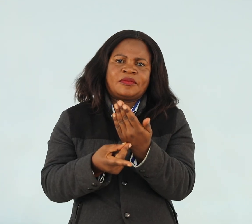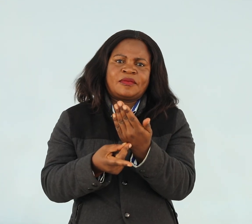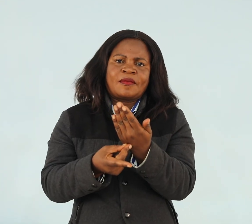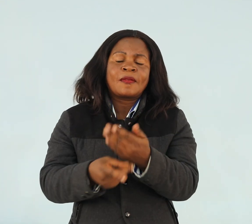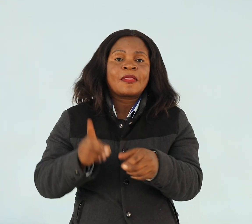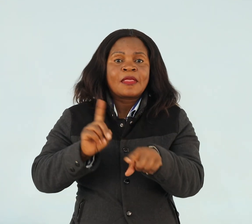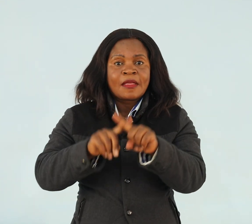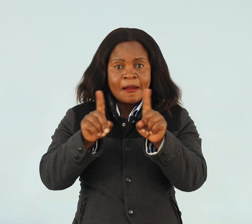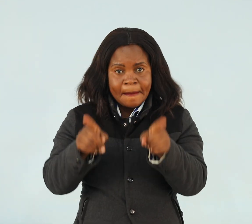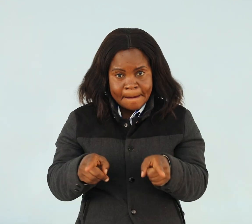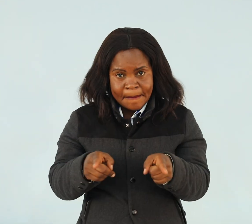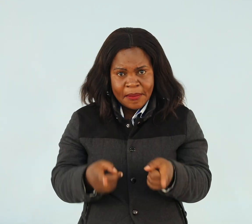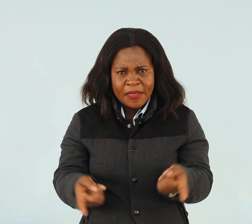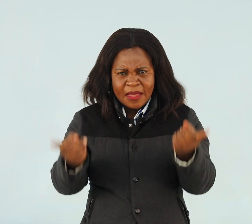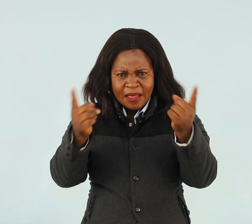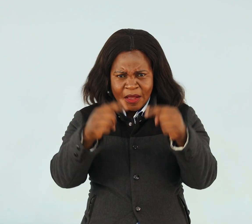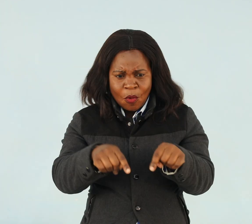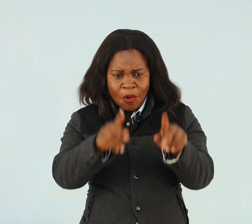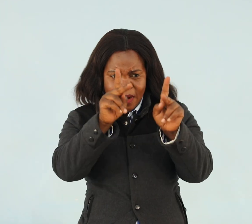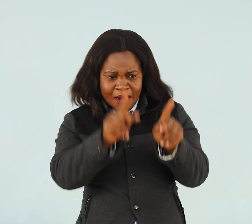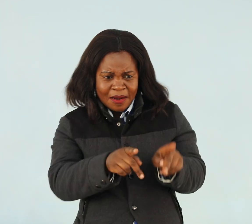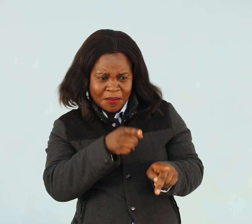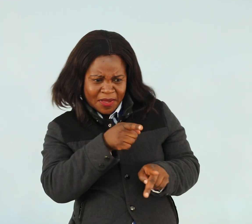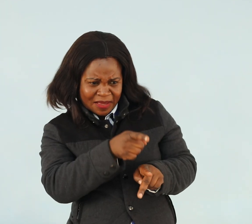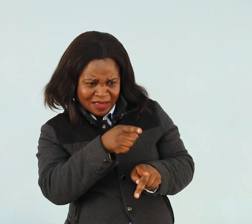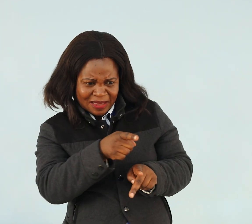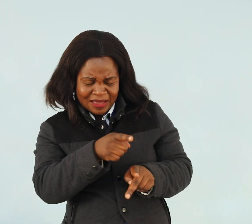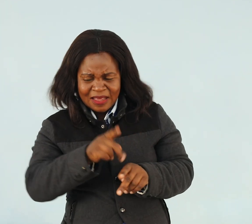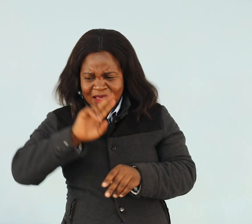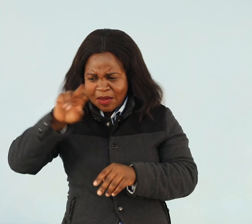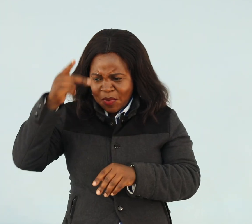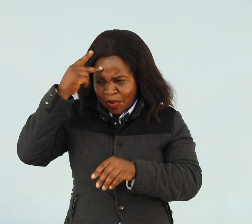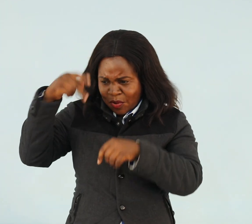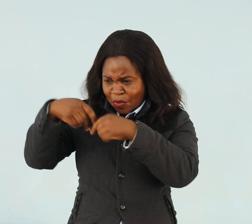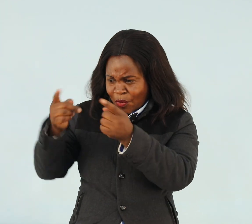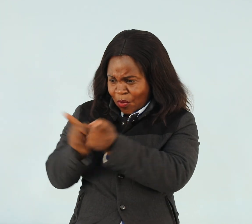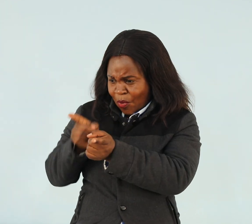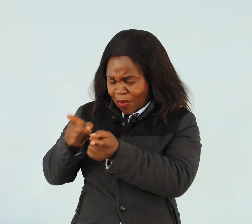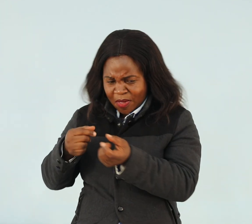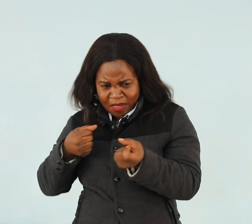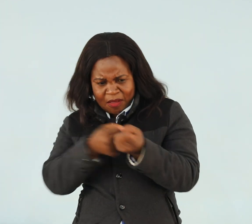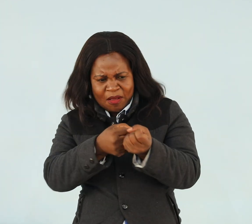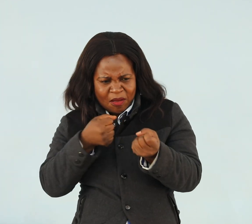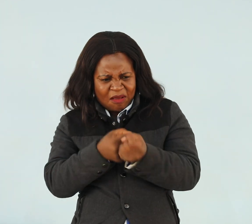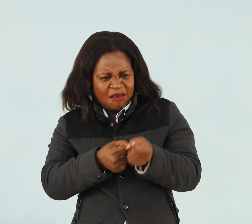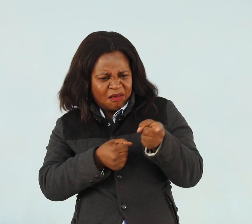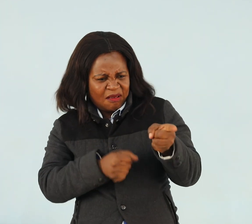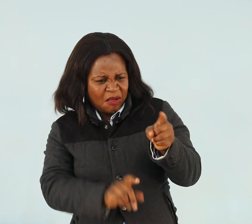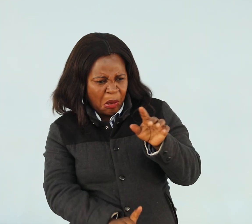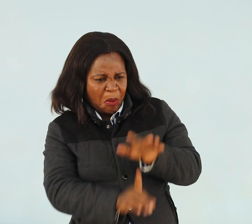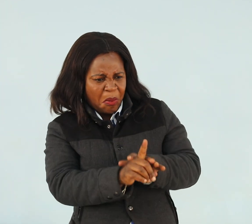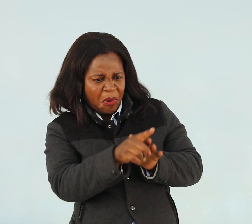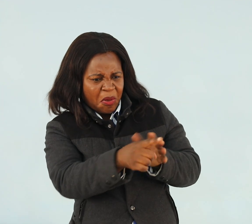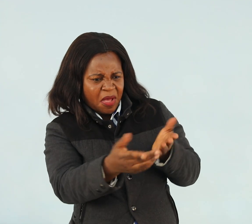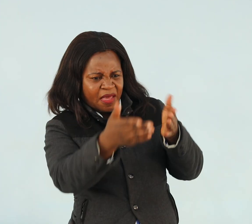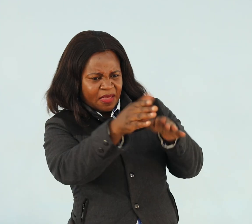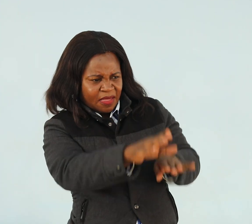However, where a candidate sponsored by a political party dies before the election, the Electoral Commission